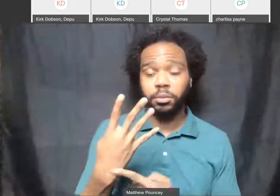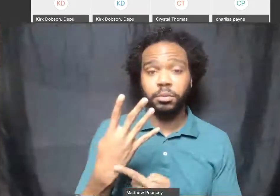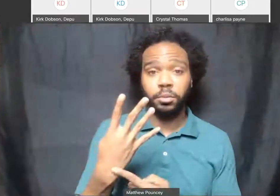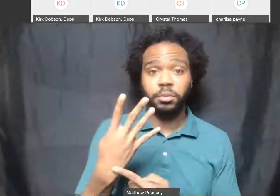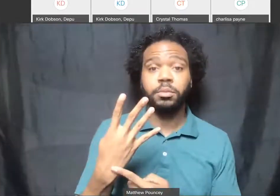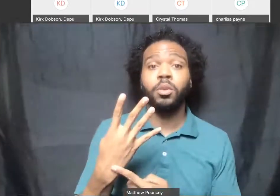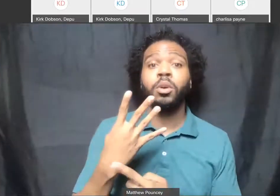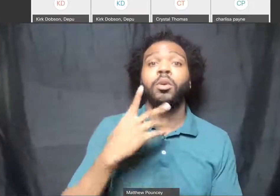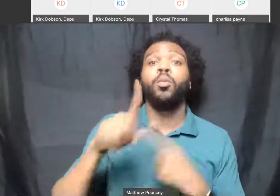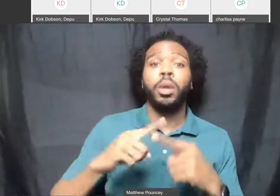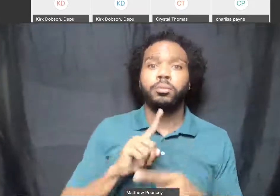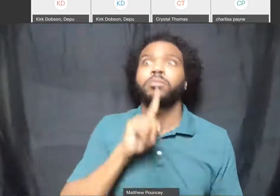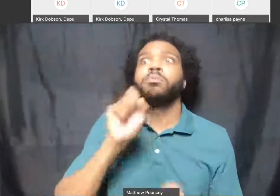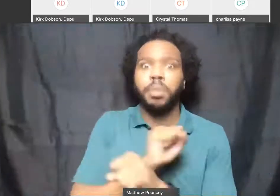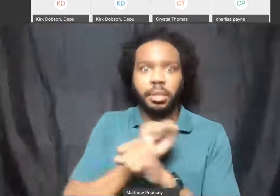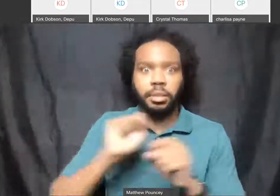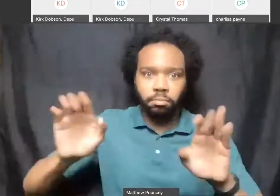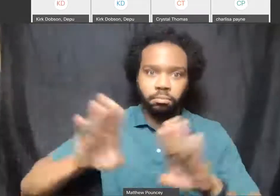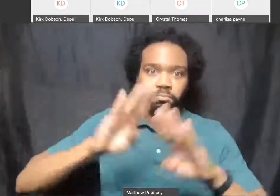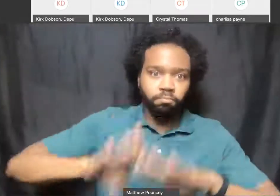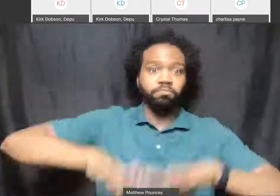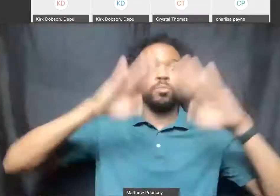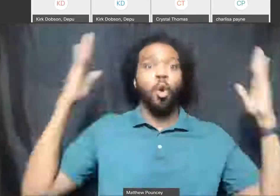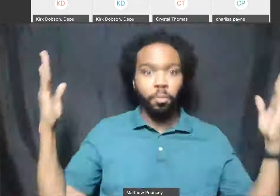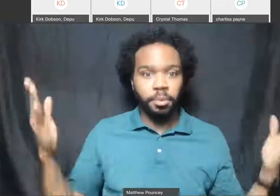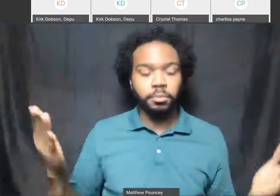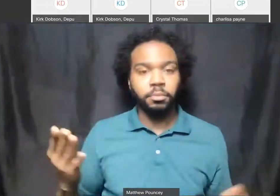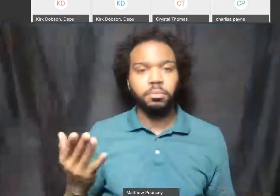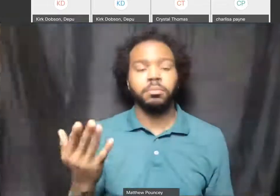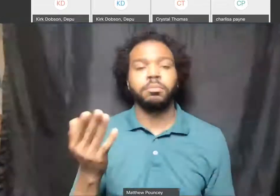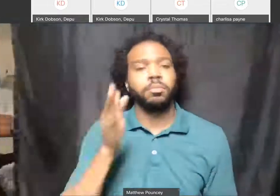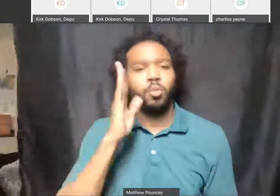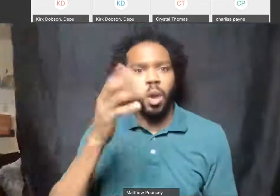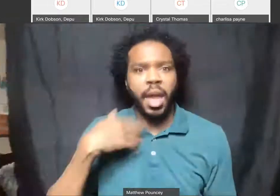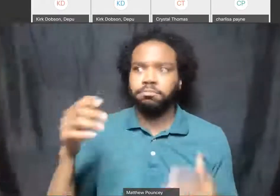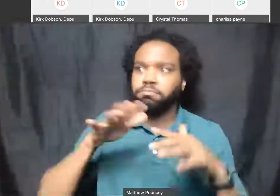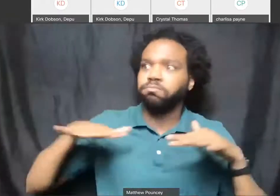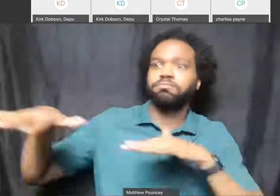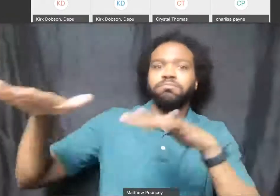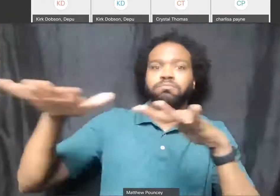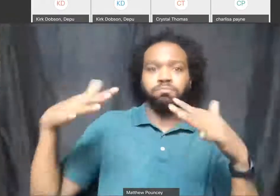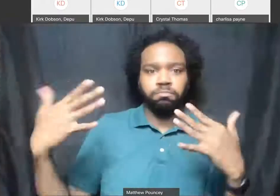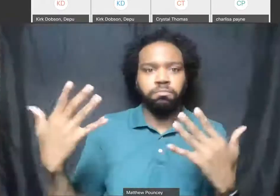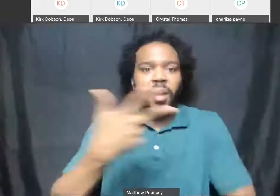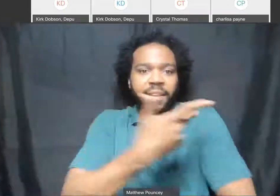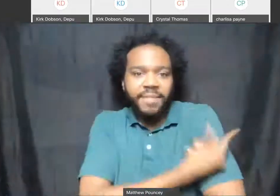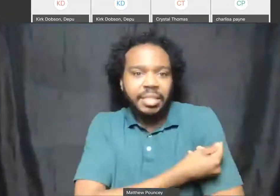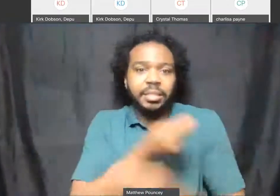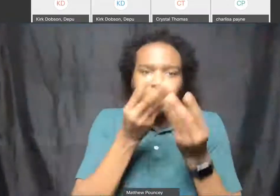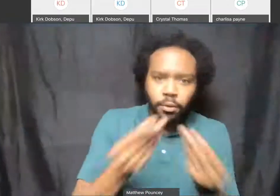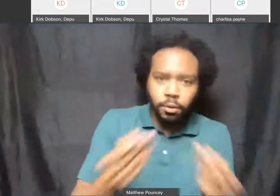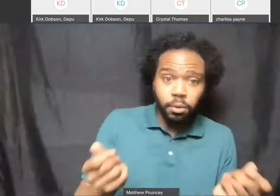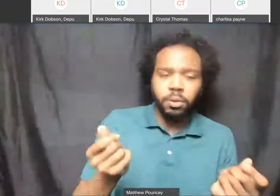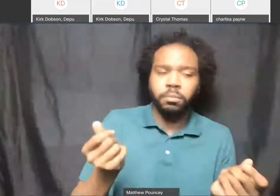forward when there will be a widely available effective vaccine or cure, will likely not be